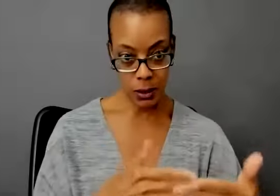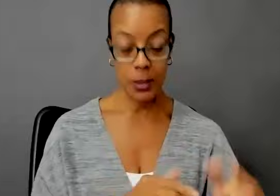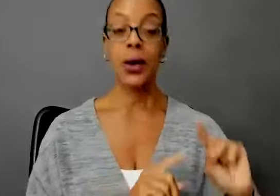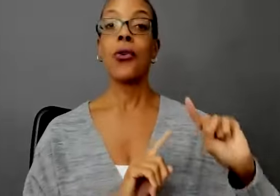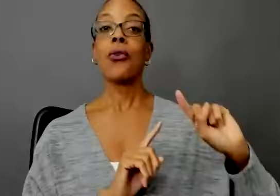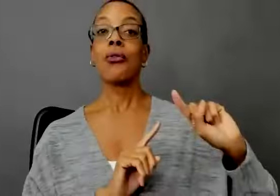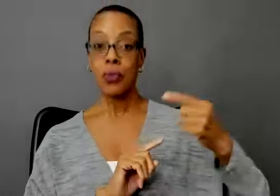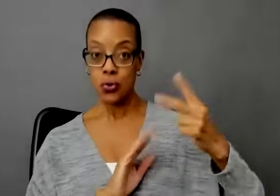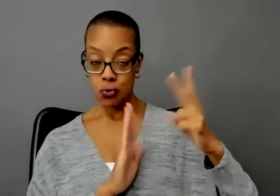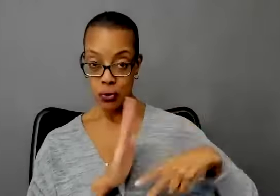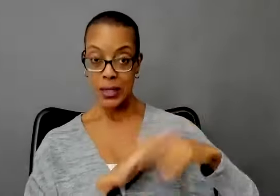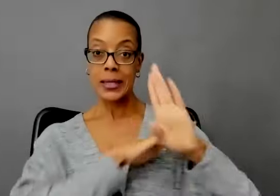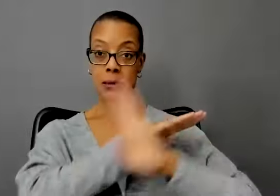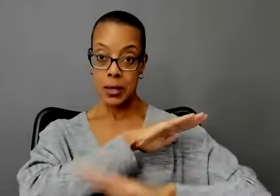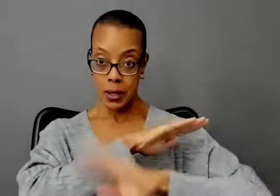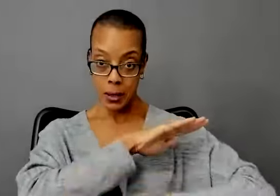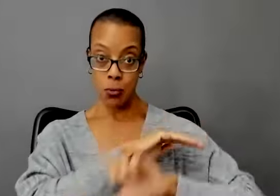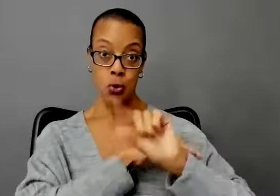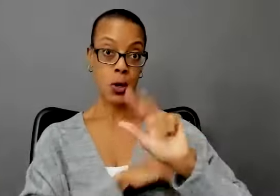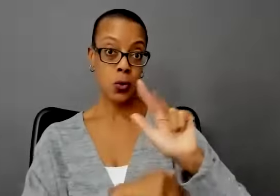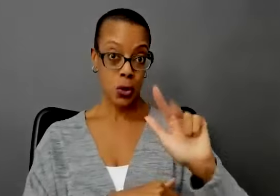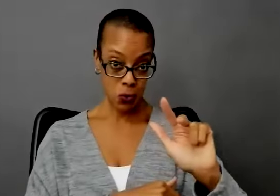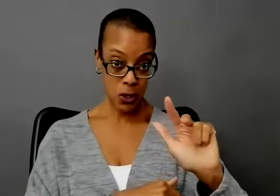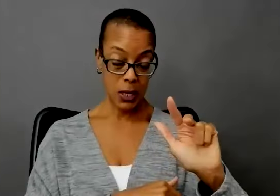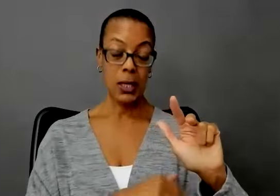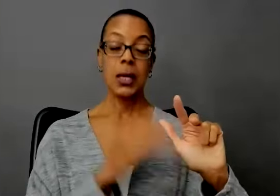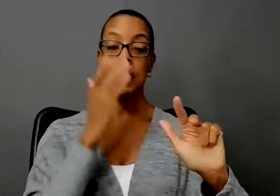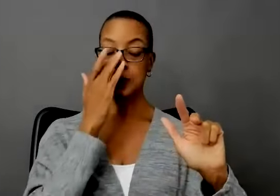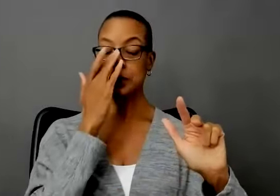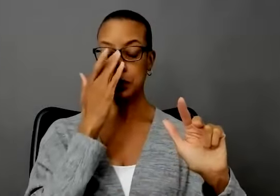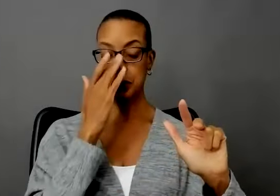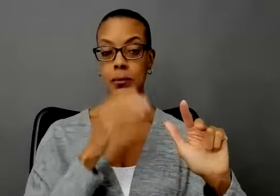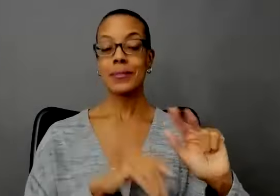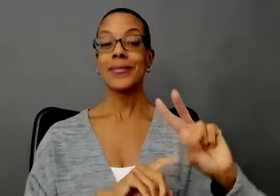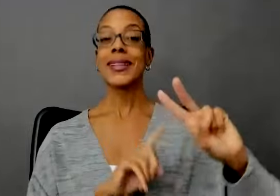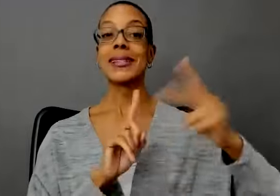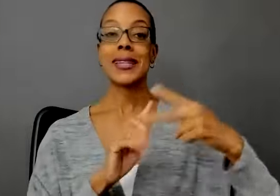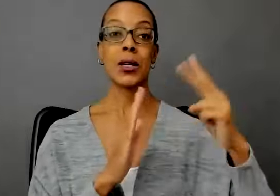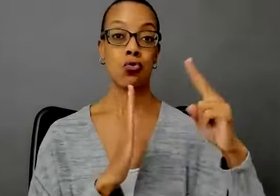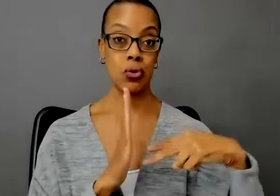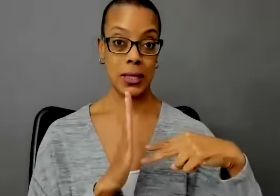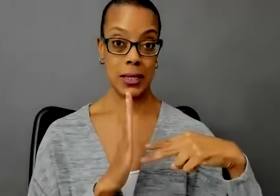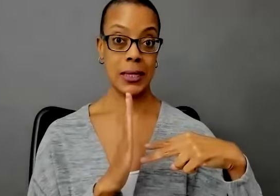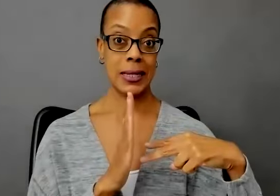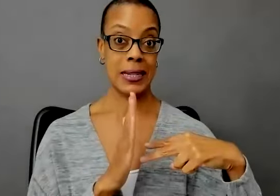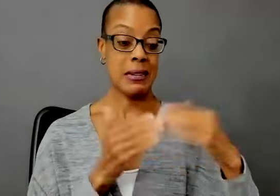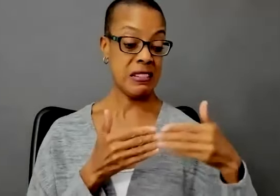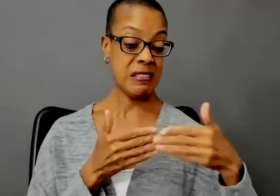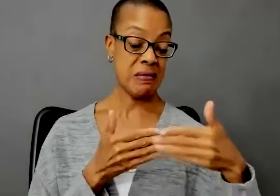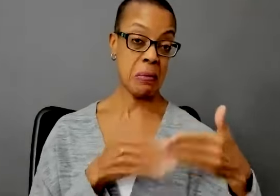in September 2023 in the House of Commons. Second reading happened shortly after. There was very